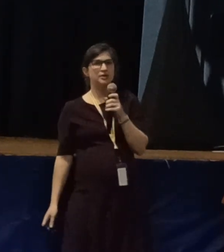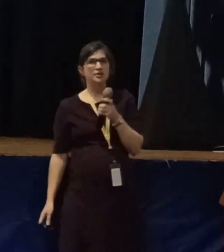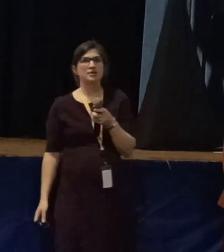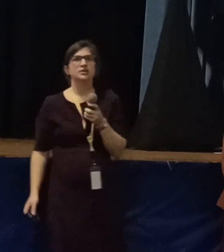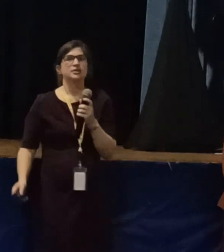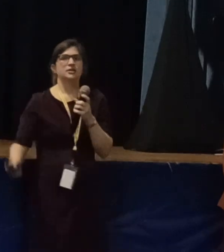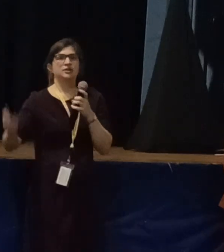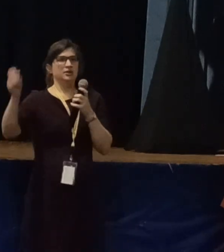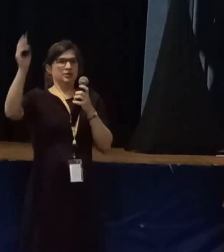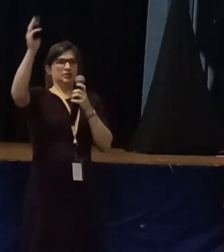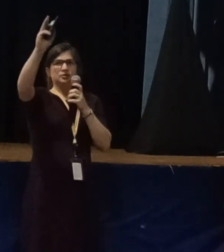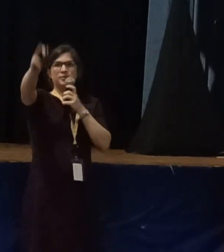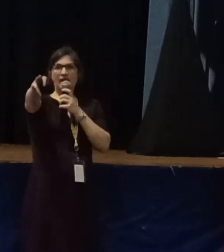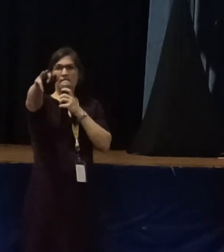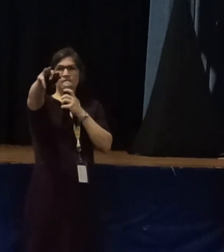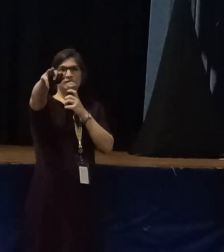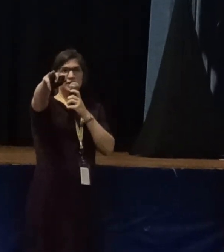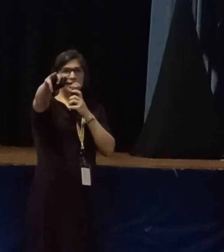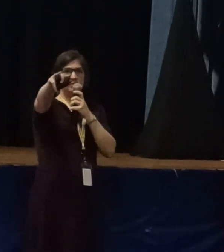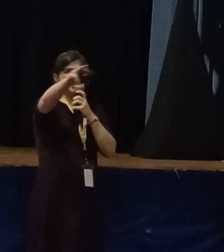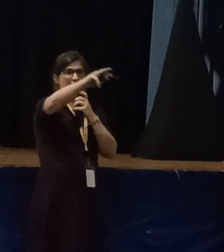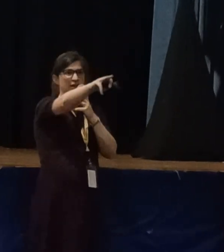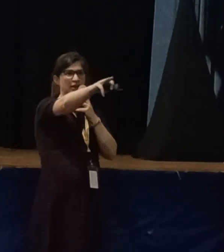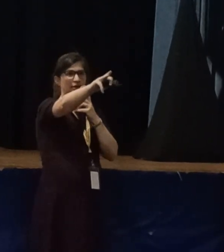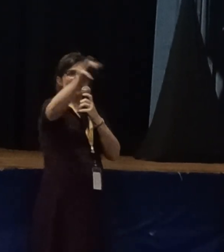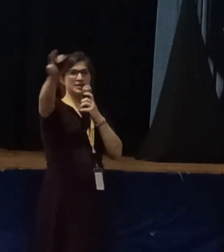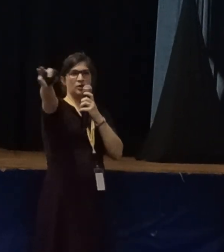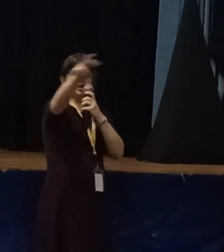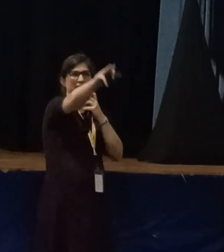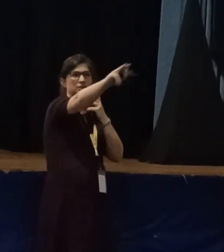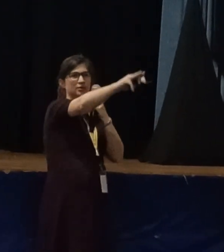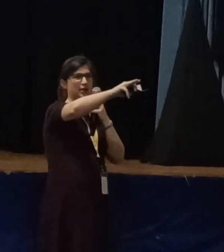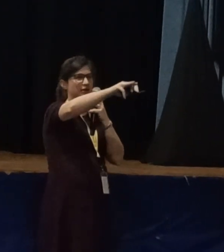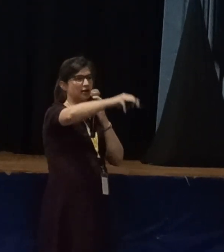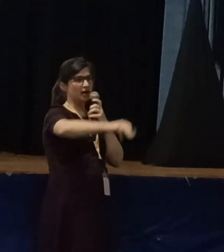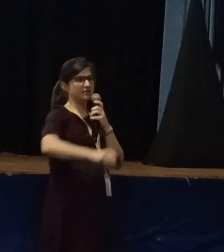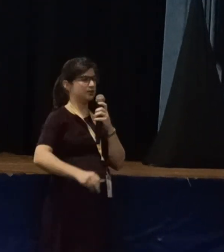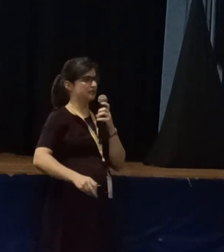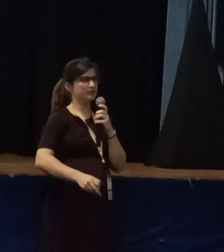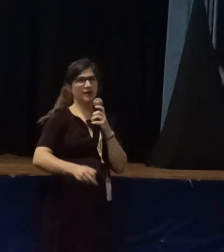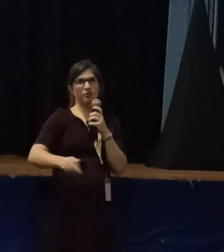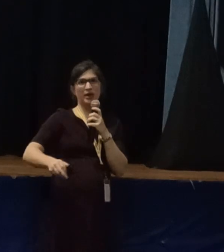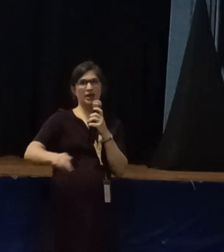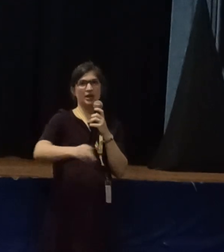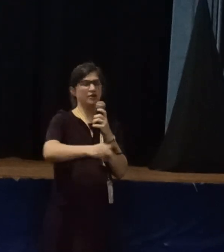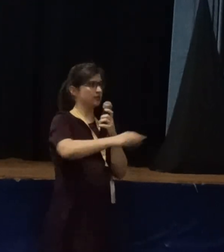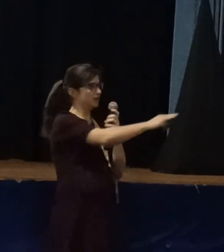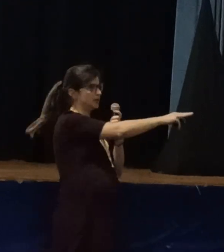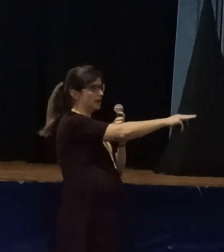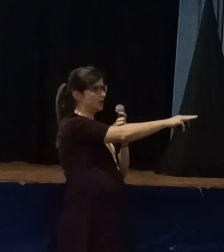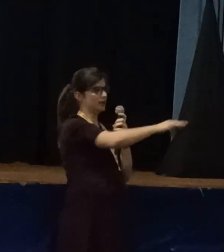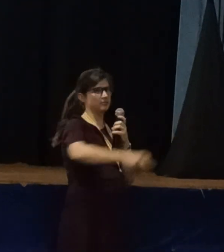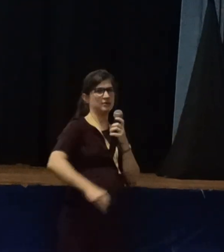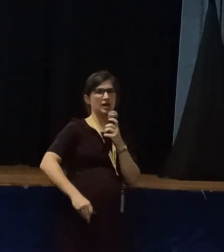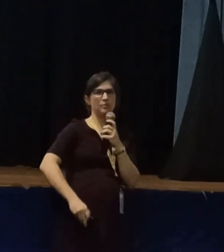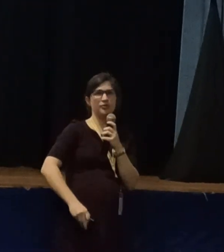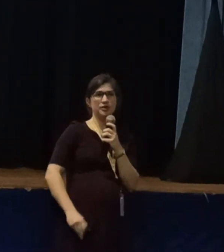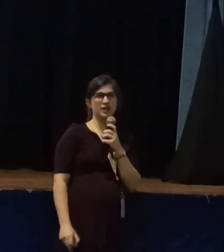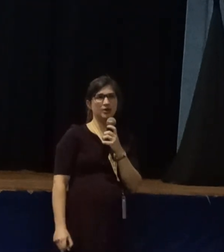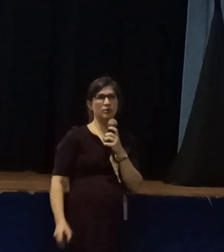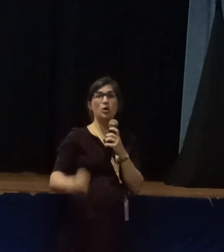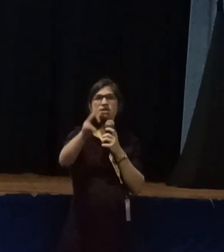Okay. We've got one down here. Let's go 1, 2, 3 across. If we can.